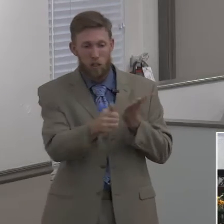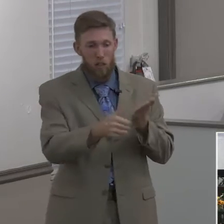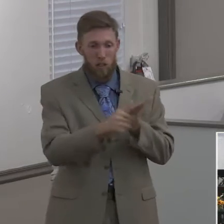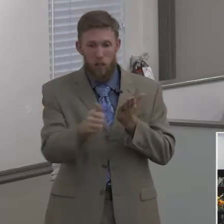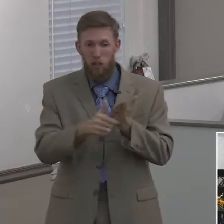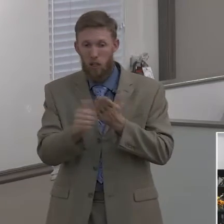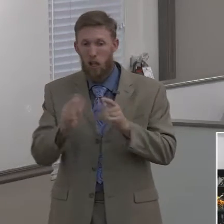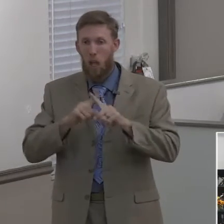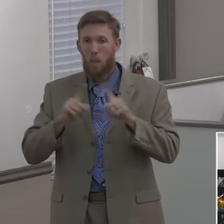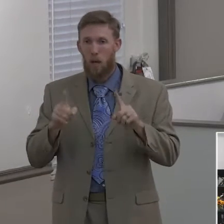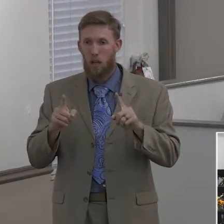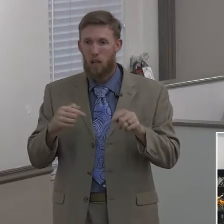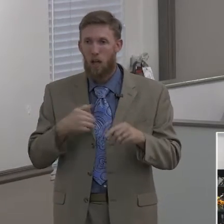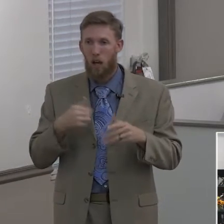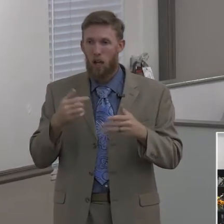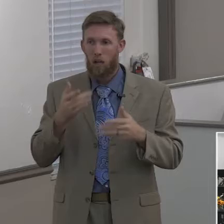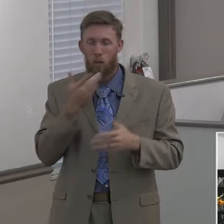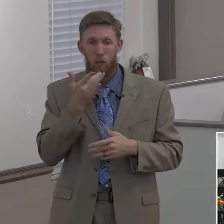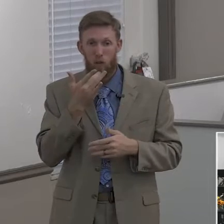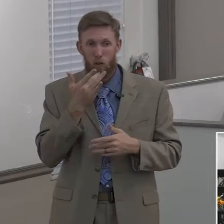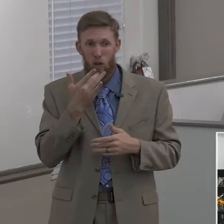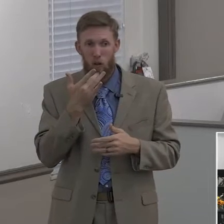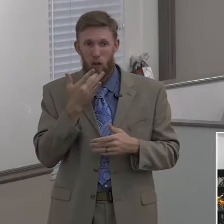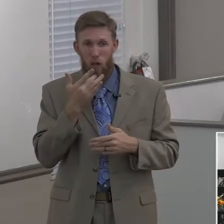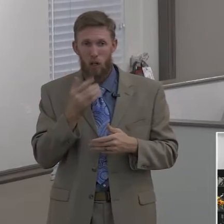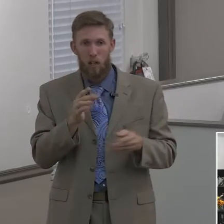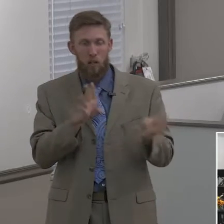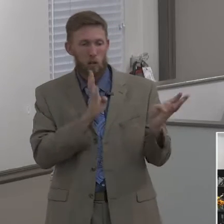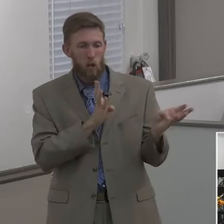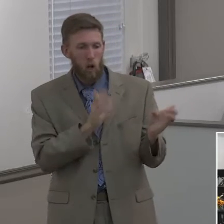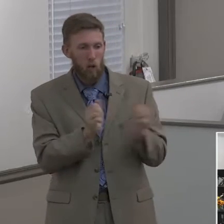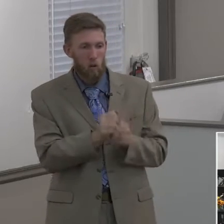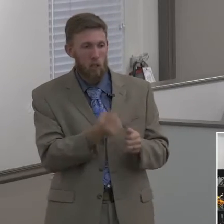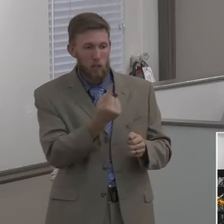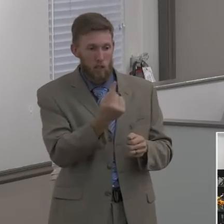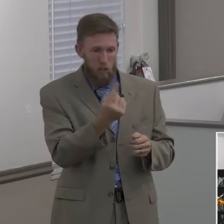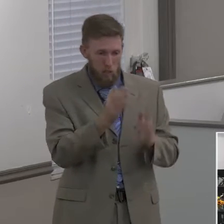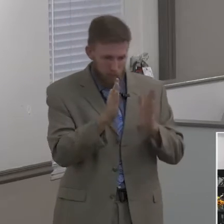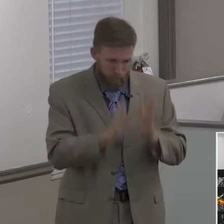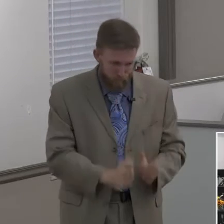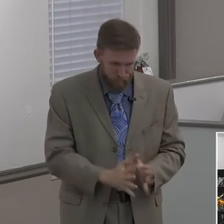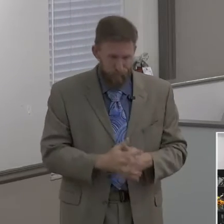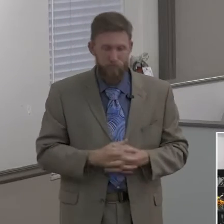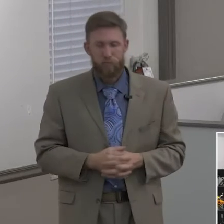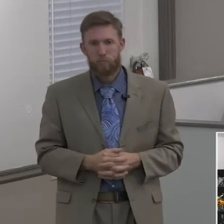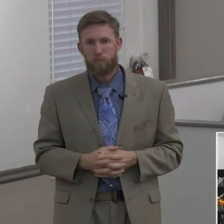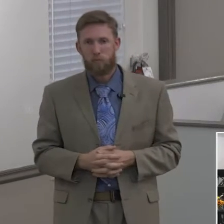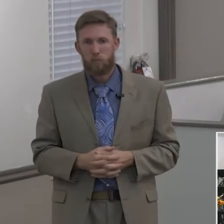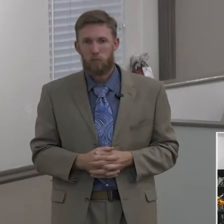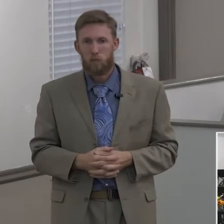But you know, I'd much rather ask God who He want me to witness to today. Have Him show me.